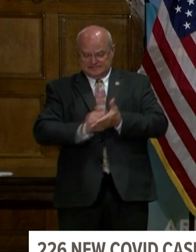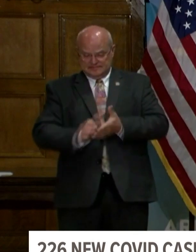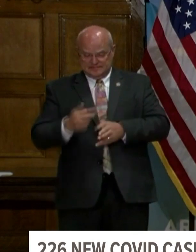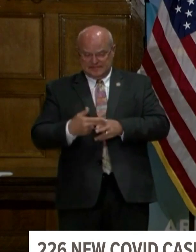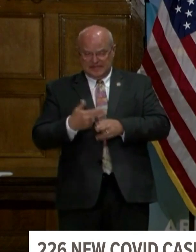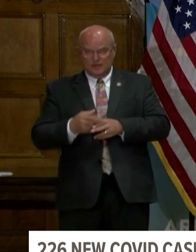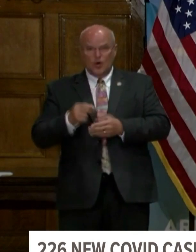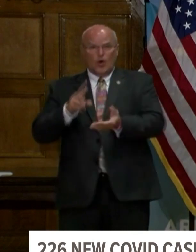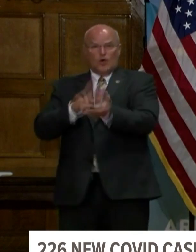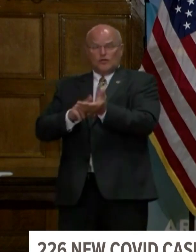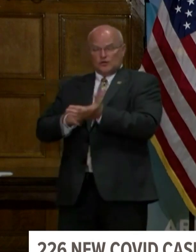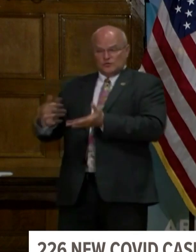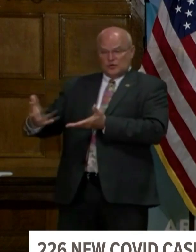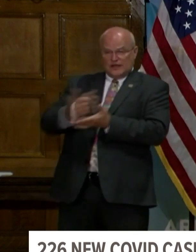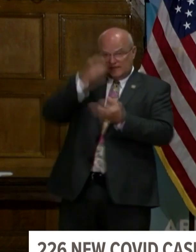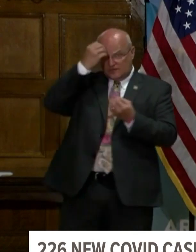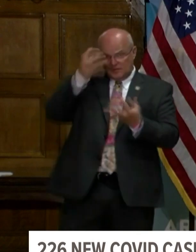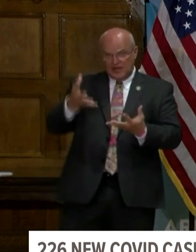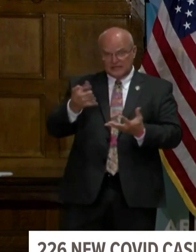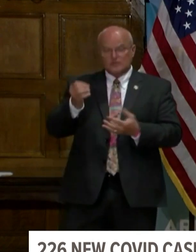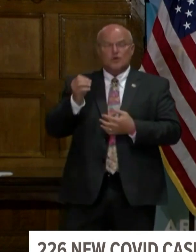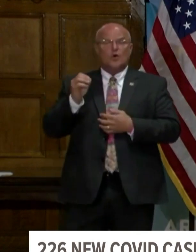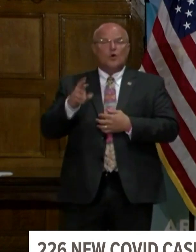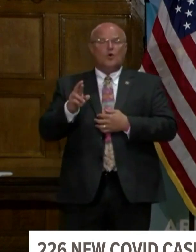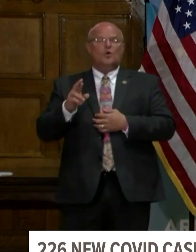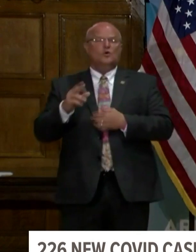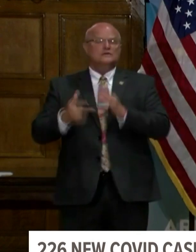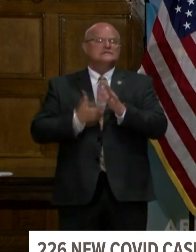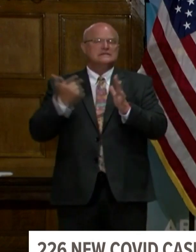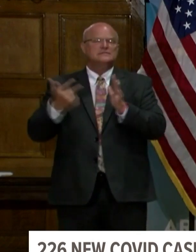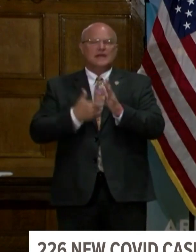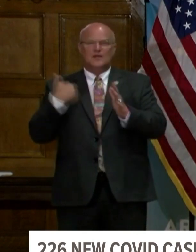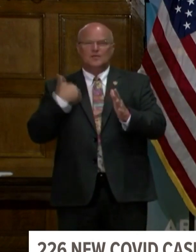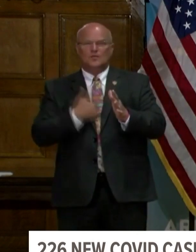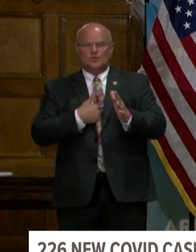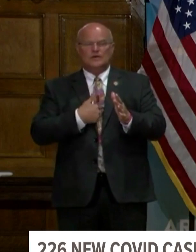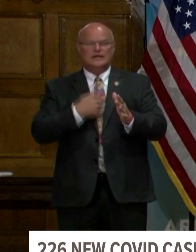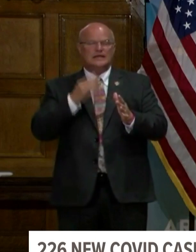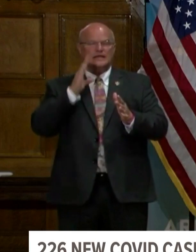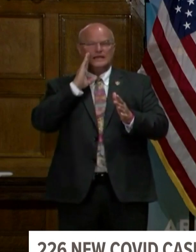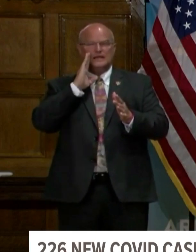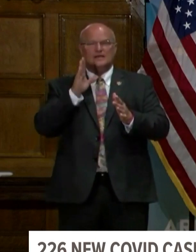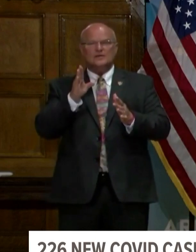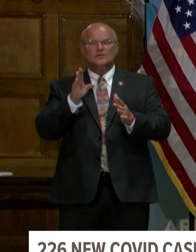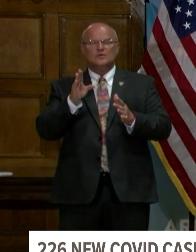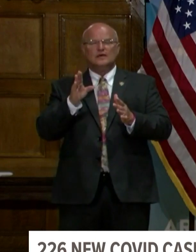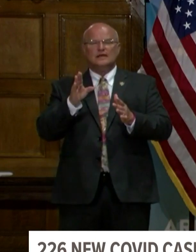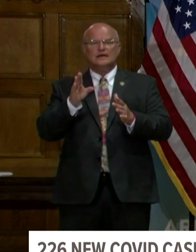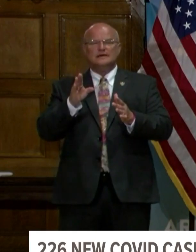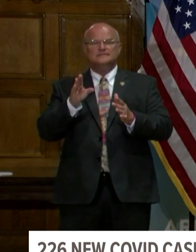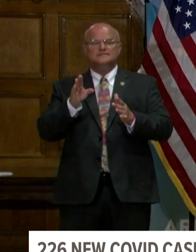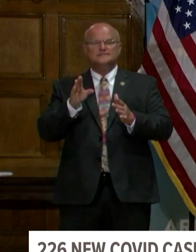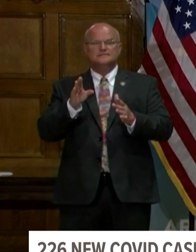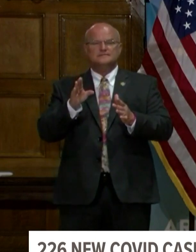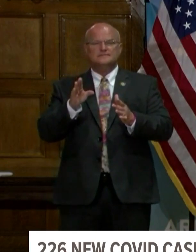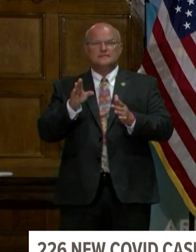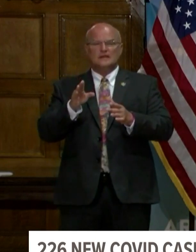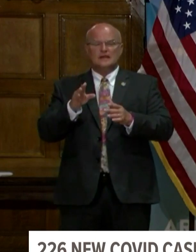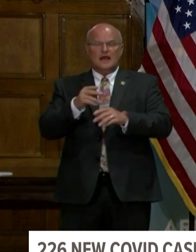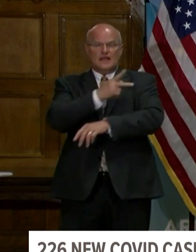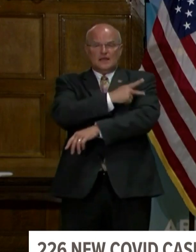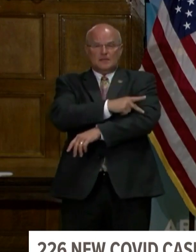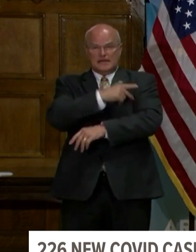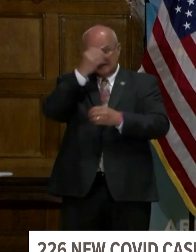the nurse will gather that information, or on occasion we will turn the